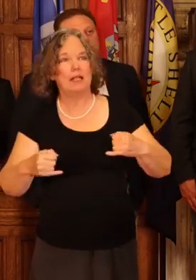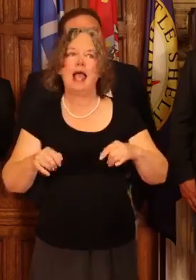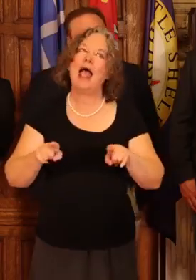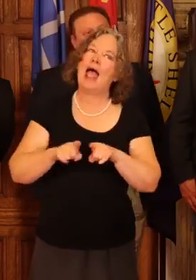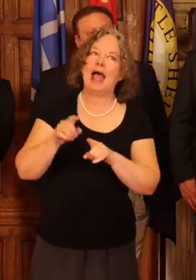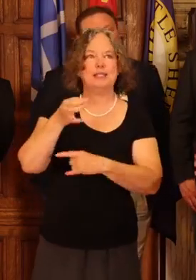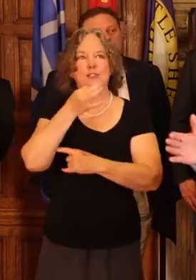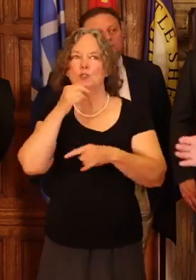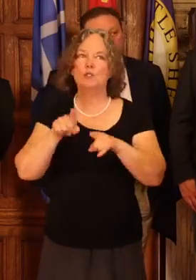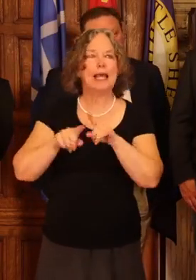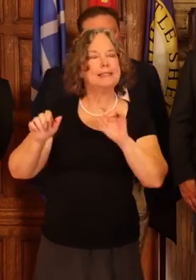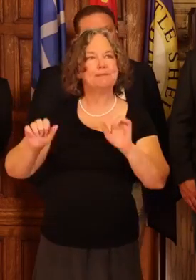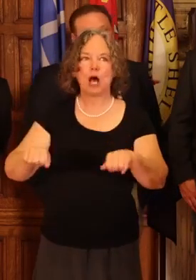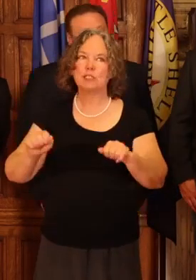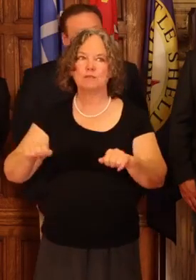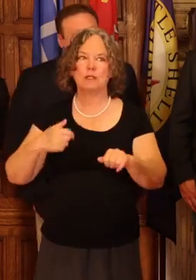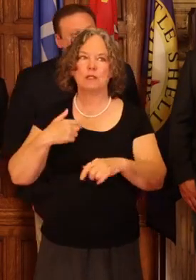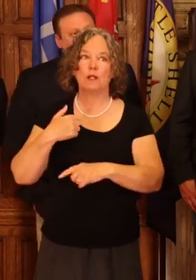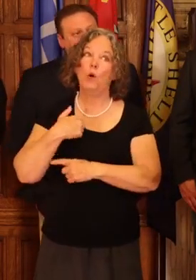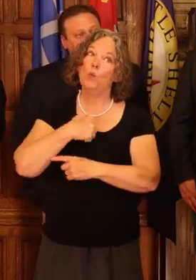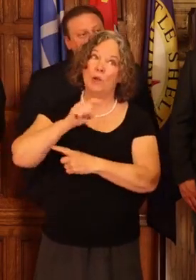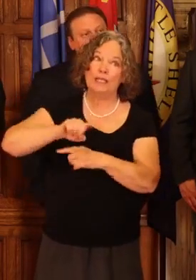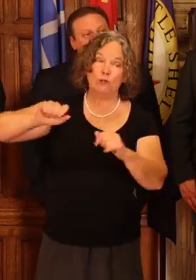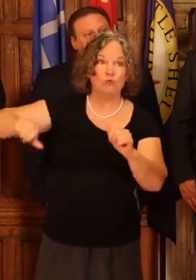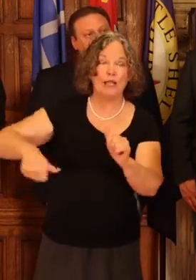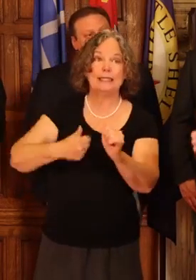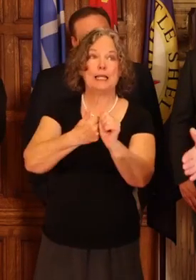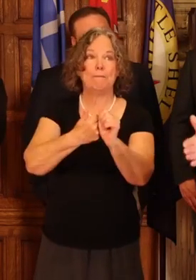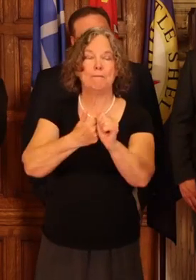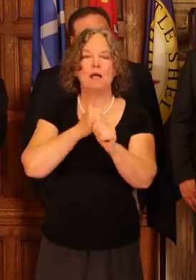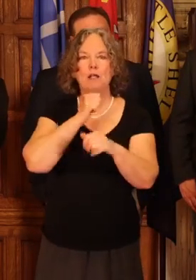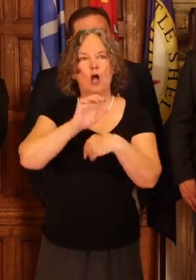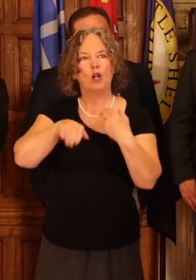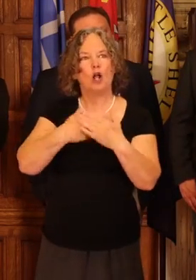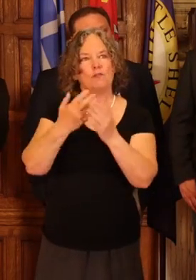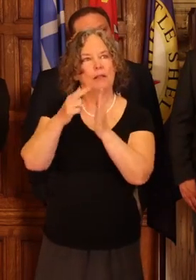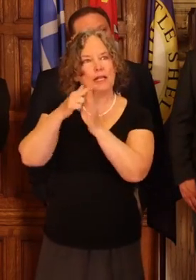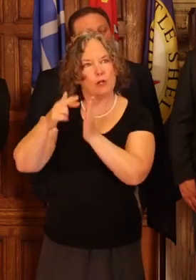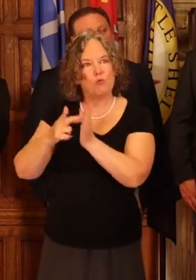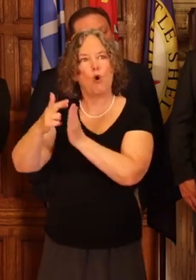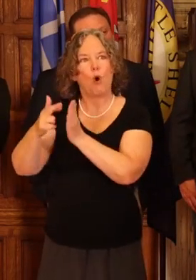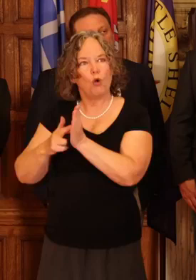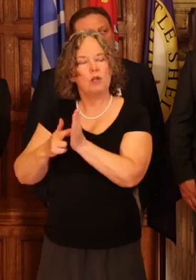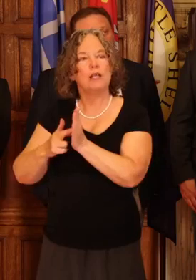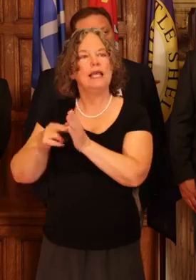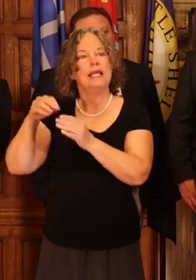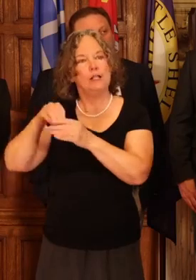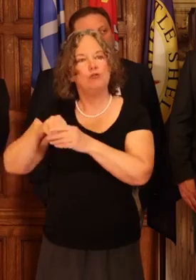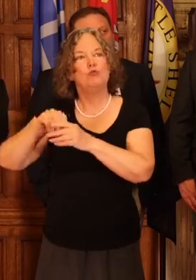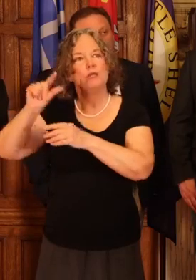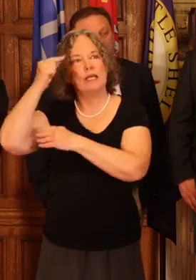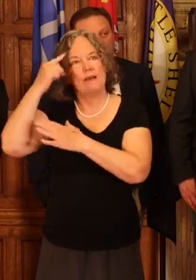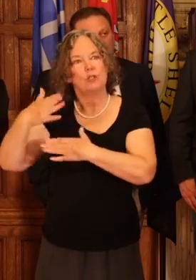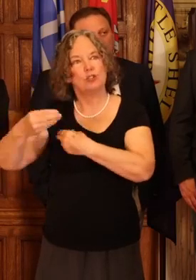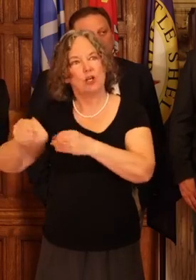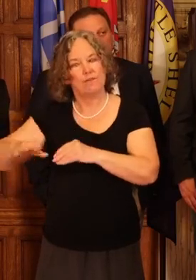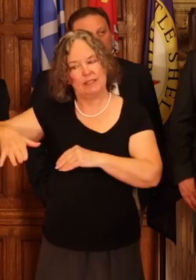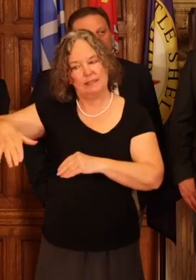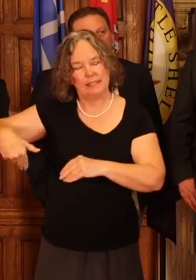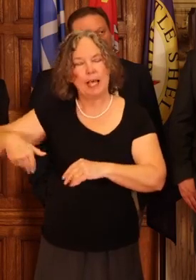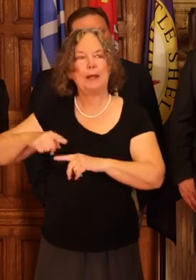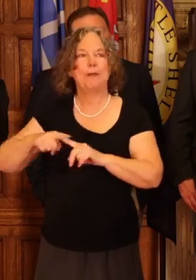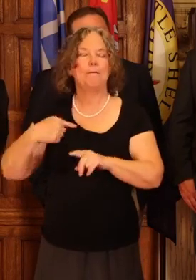possible. We have to get caught up. Not all of them have been enrolled and transferred over to the governor's office, but we're working on a daily